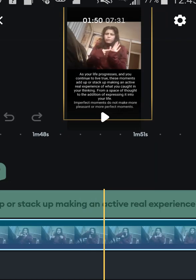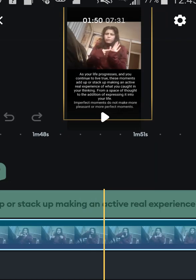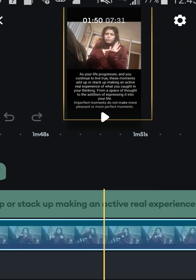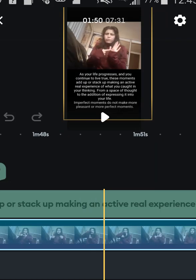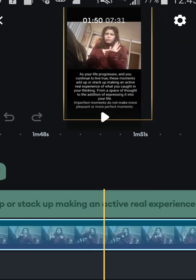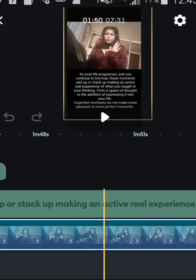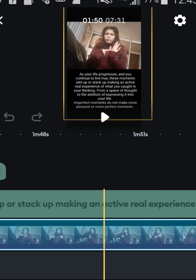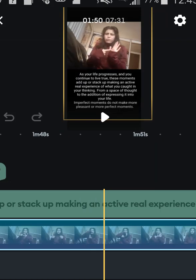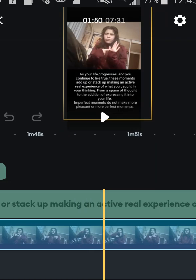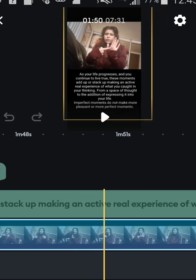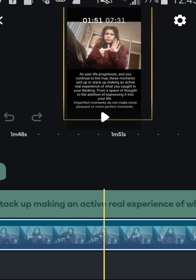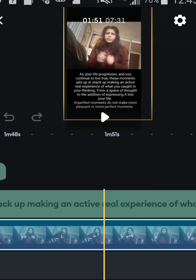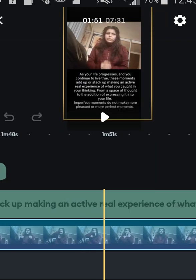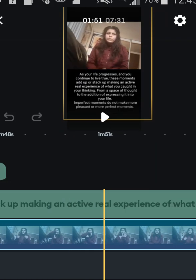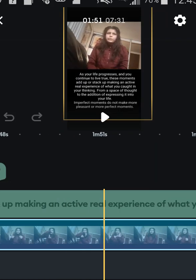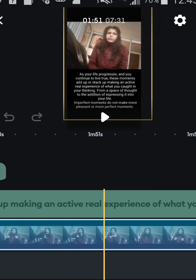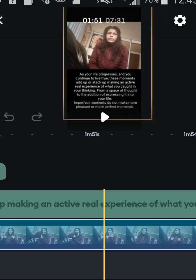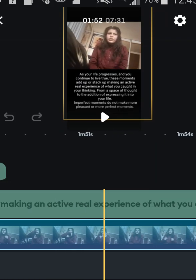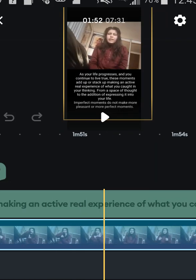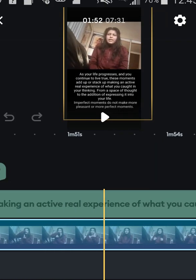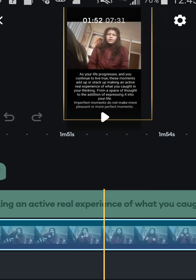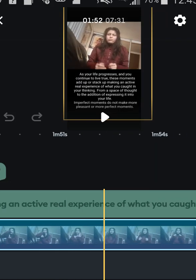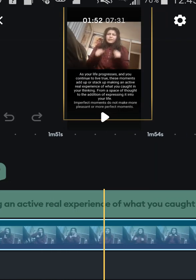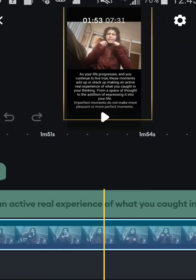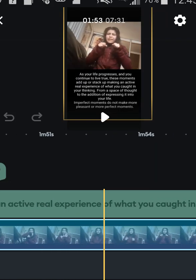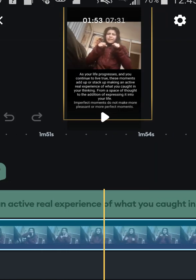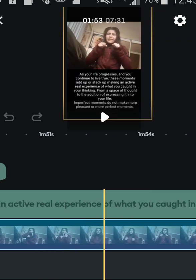enough knowledge, enough broad knowledge